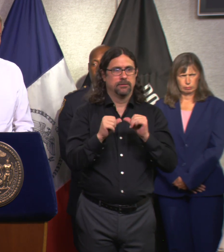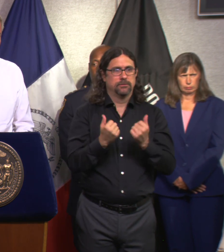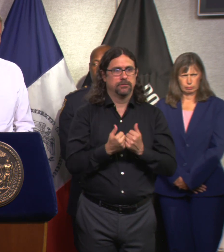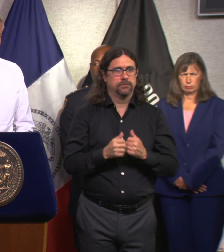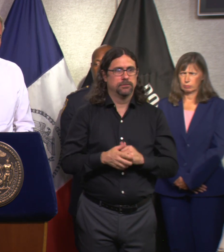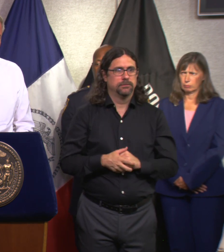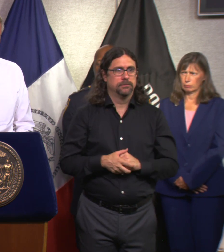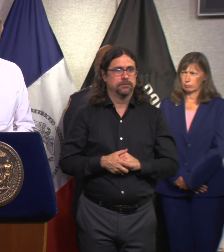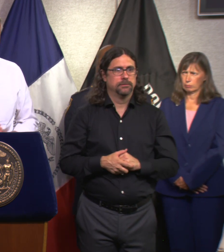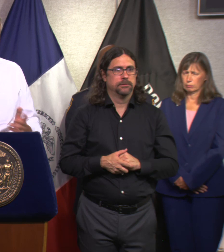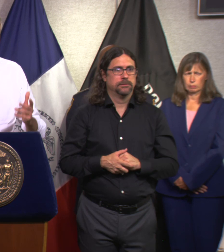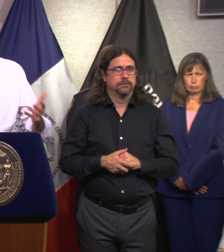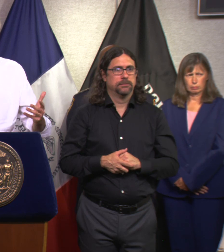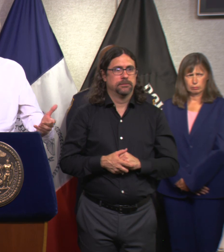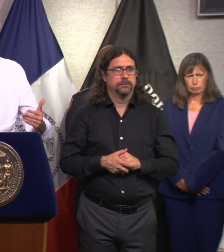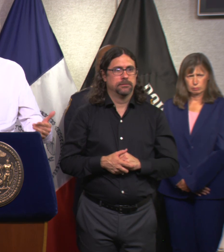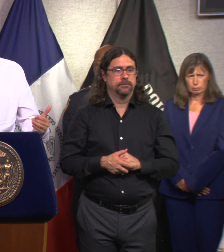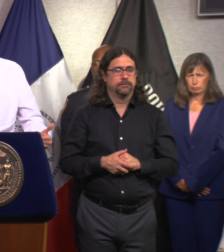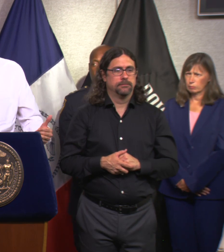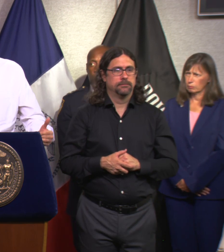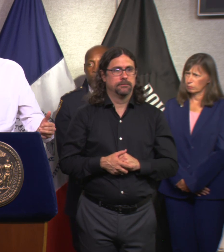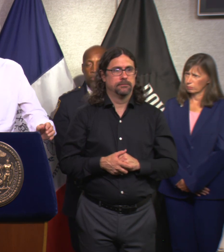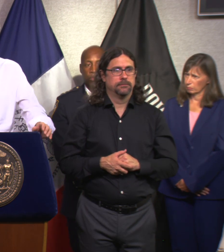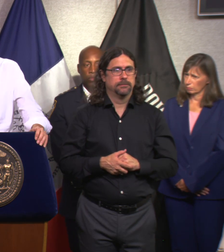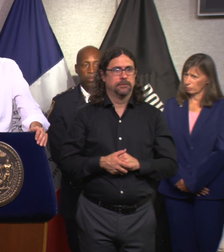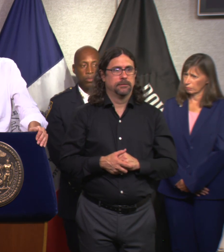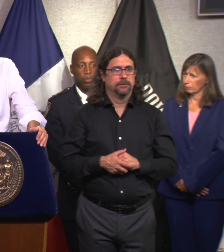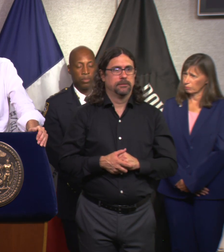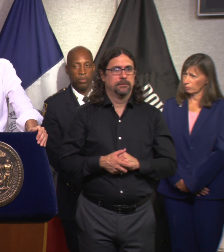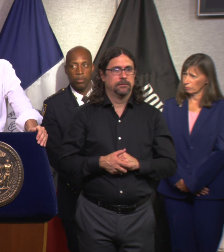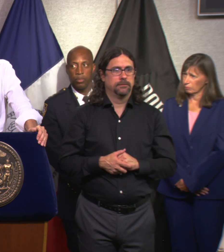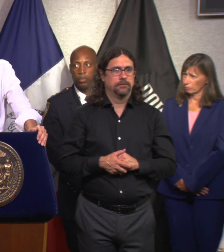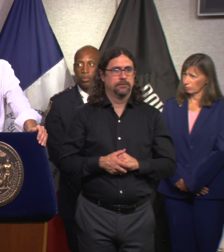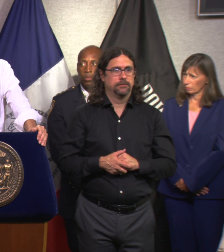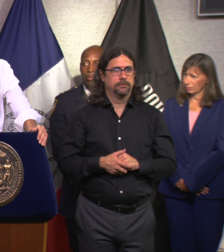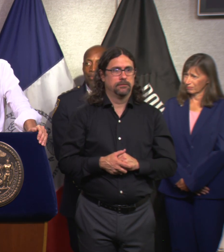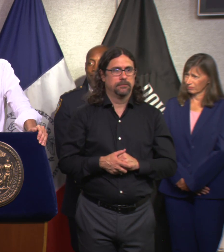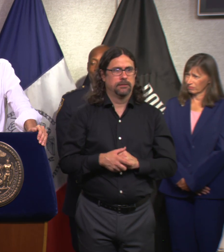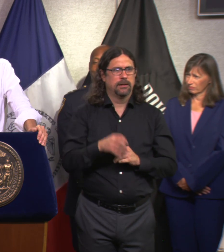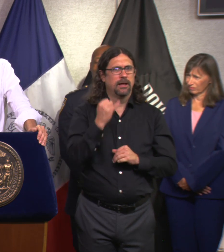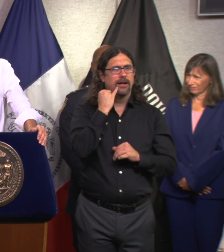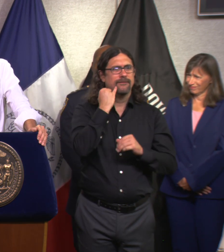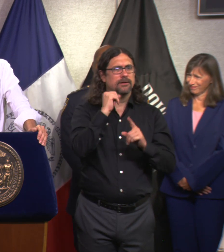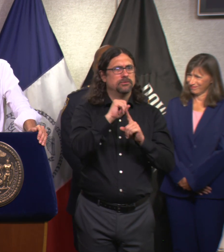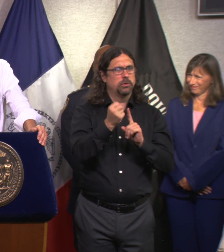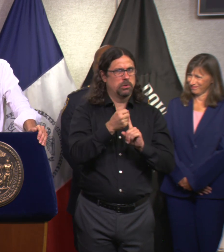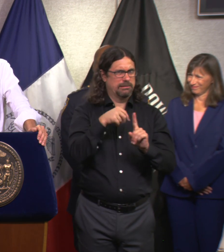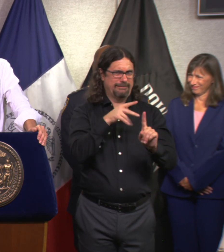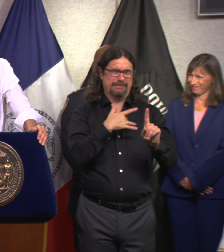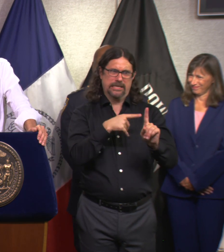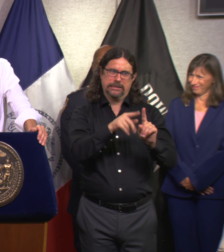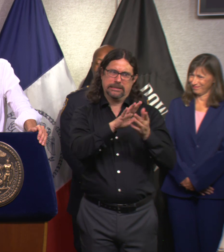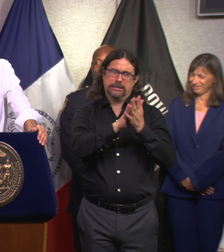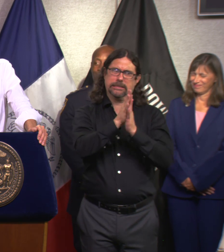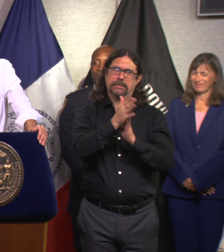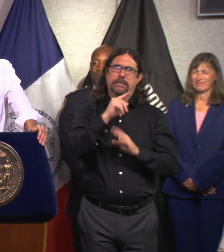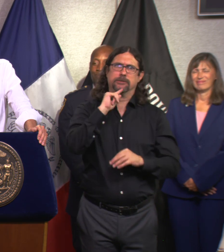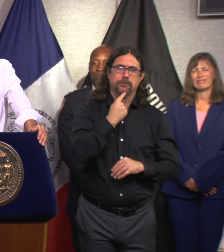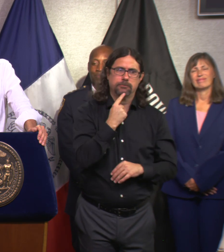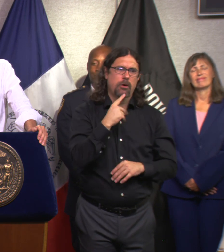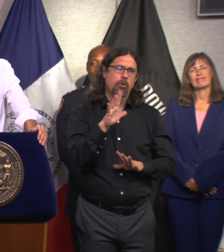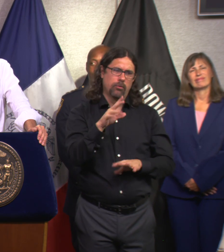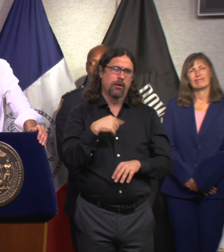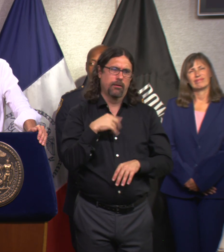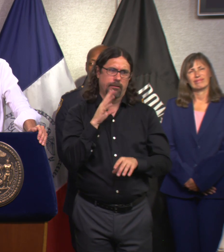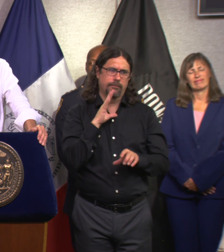the reason to come back. But this, unlike a weather event where we actually have, I have some faith in the National Weather Service, even though we've been surprised too often. I still